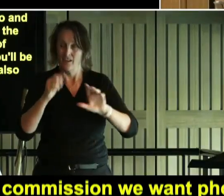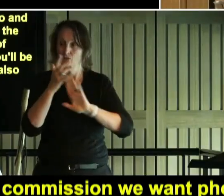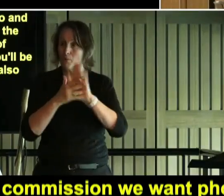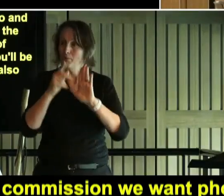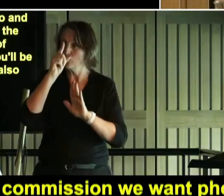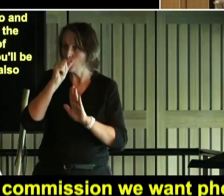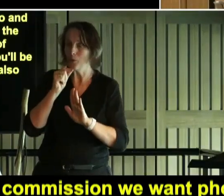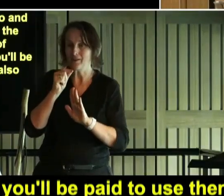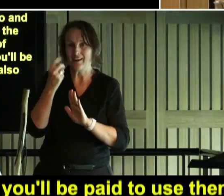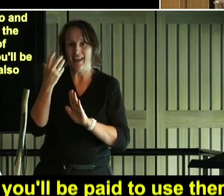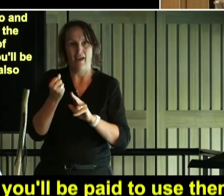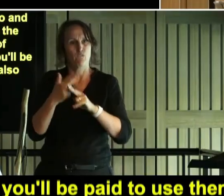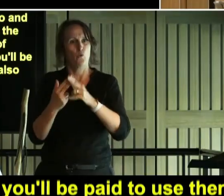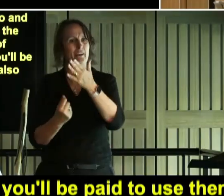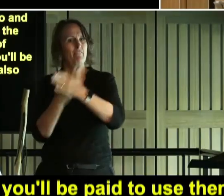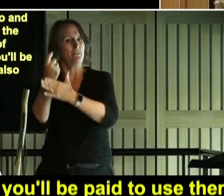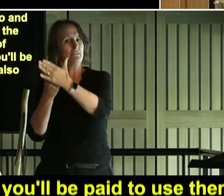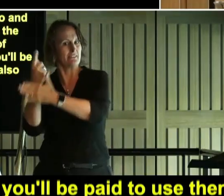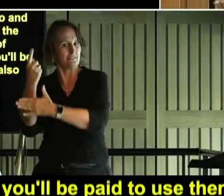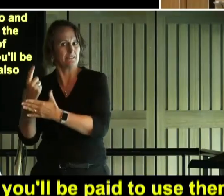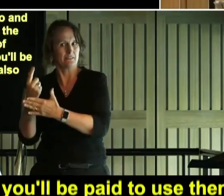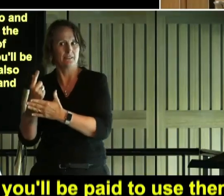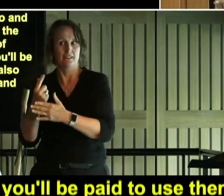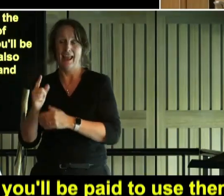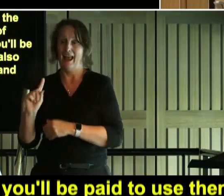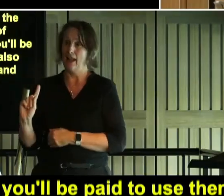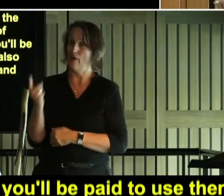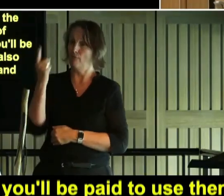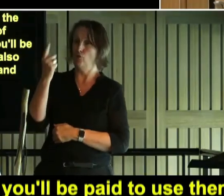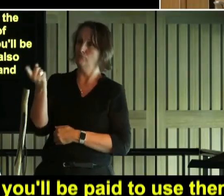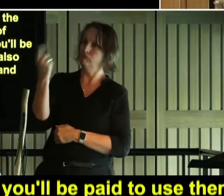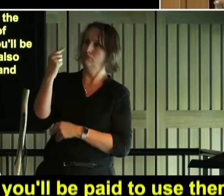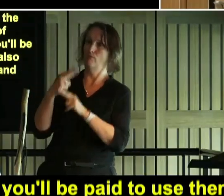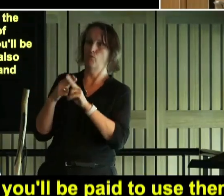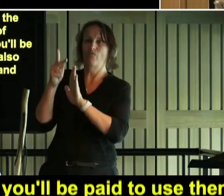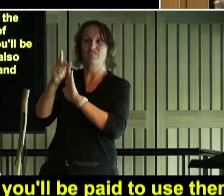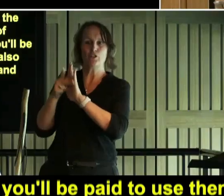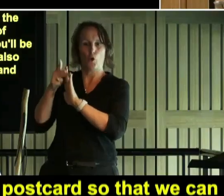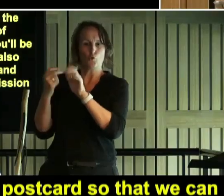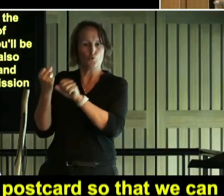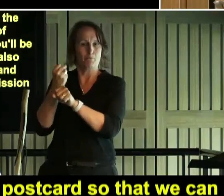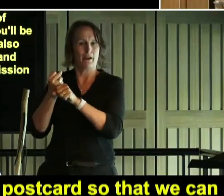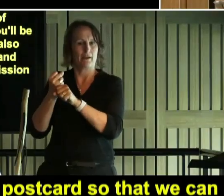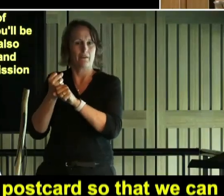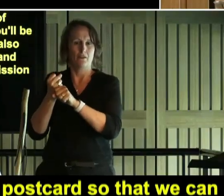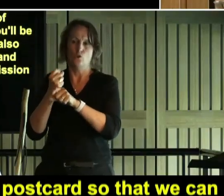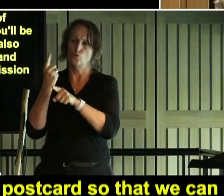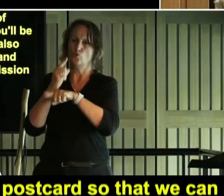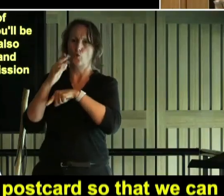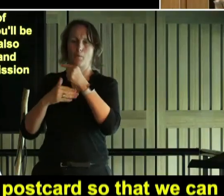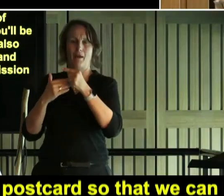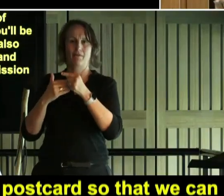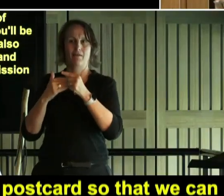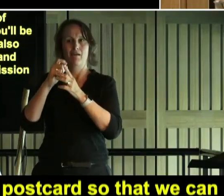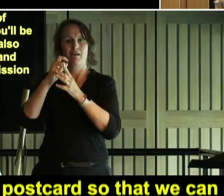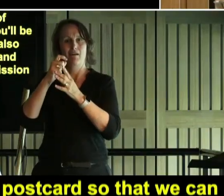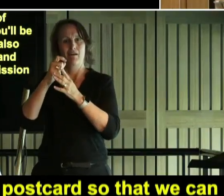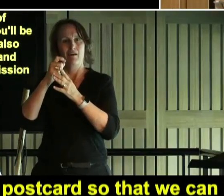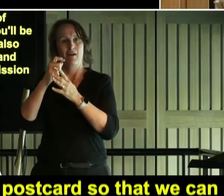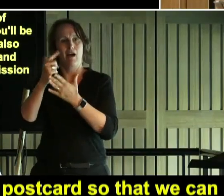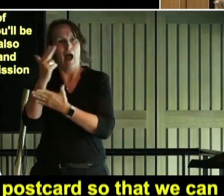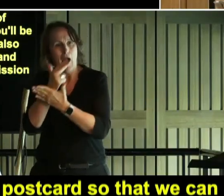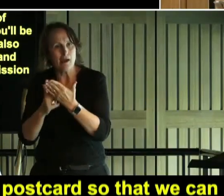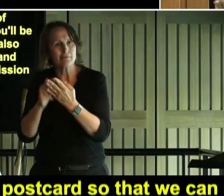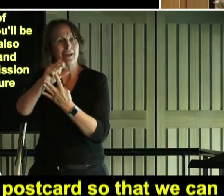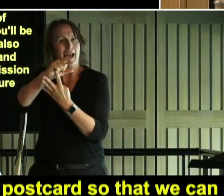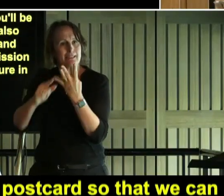that we can hand that out at events. And our first video commission is about the voice of arts and disability culture in Australia. So if you're